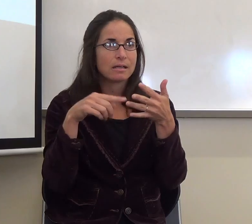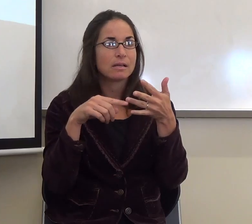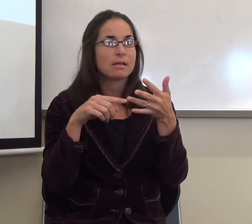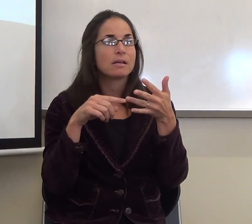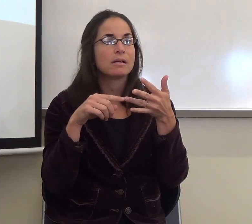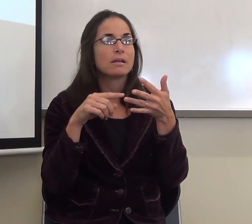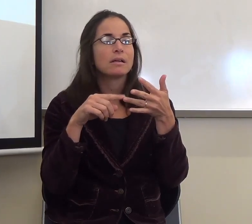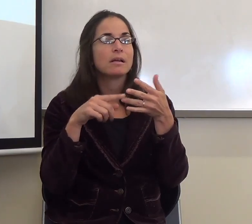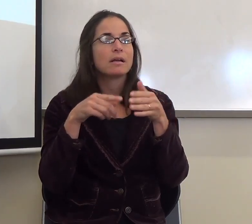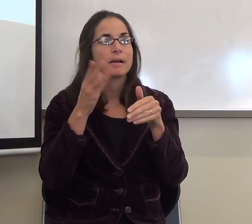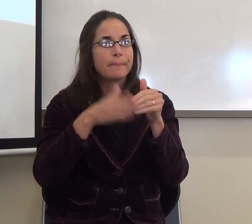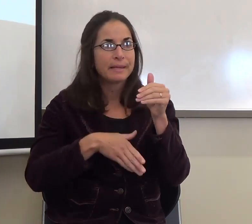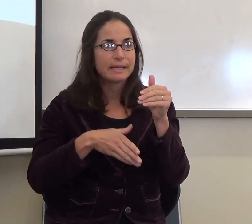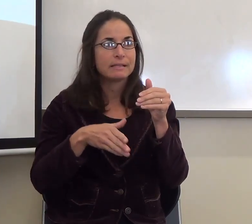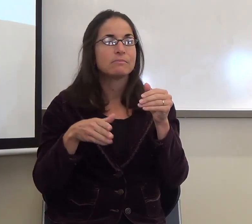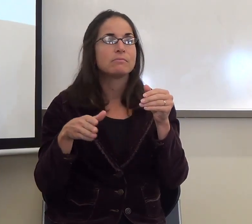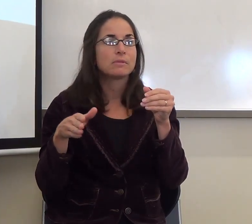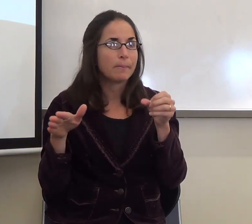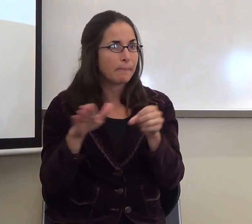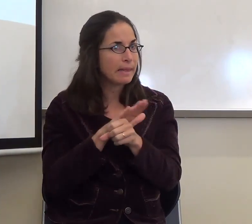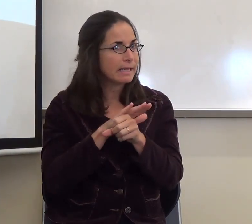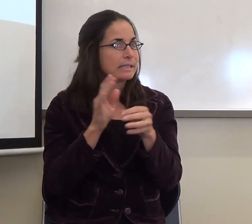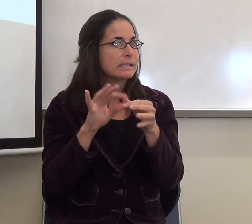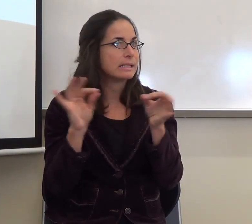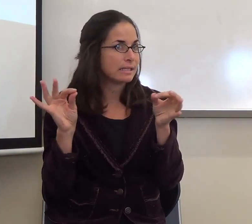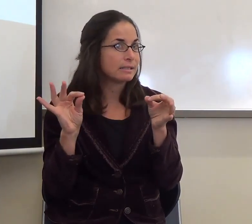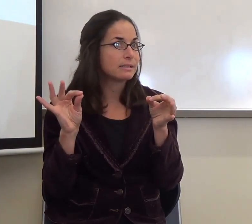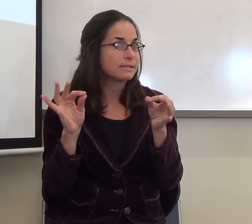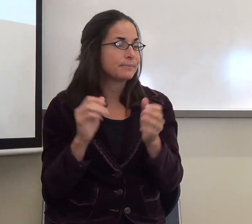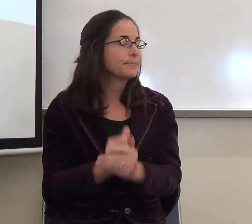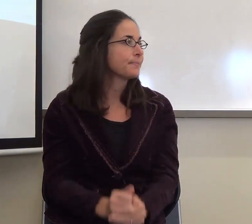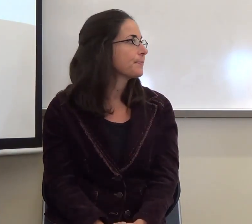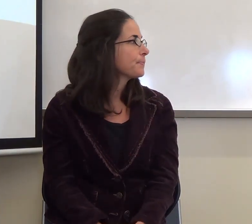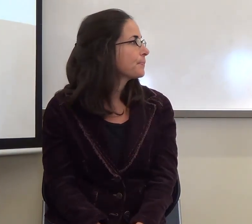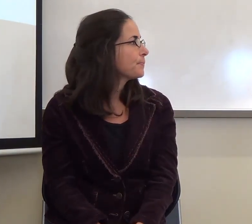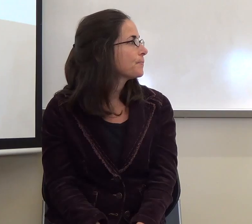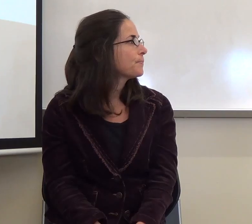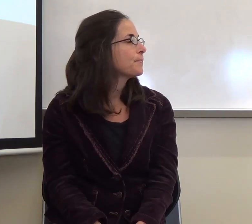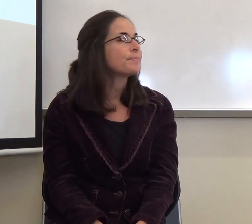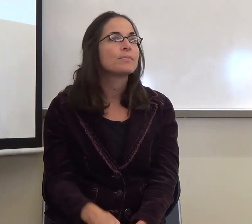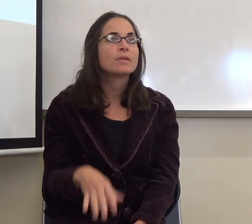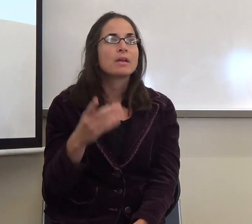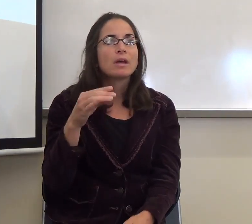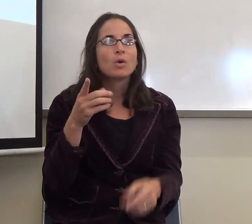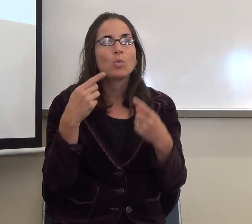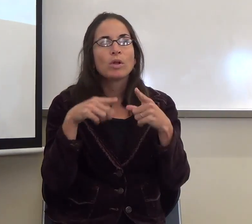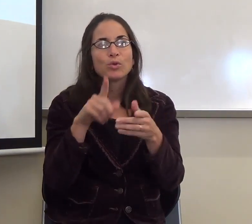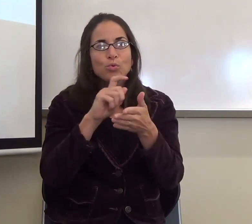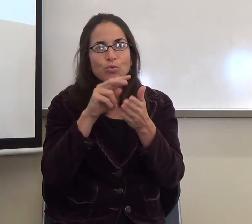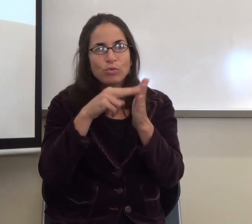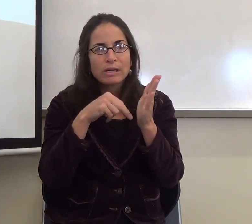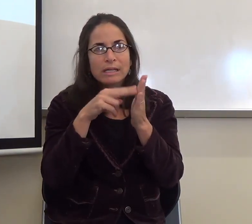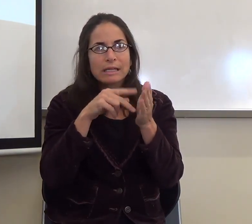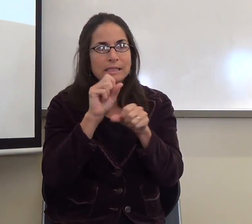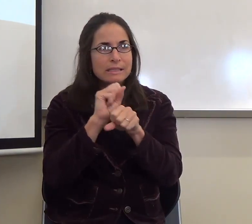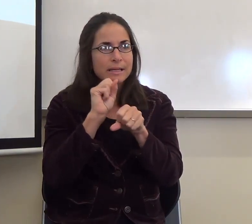When you are reading your assignments in your content